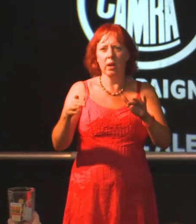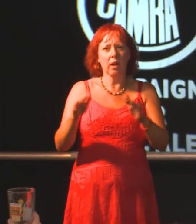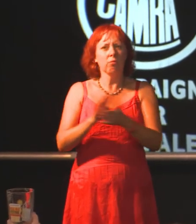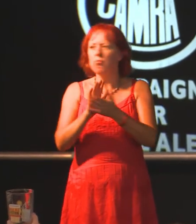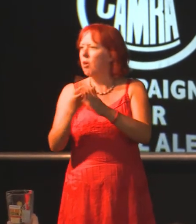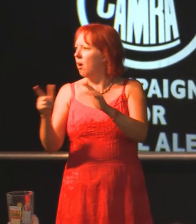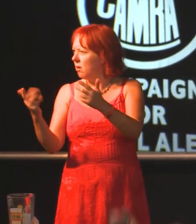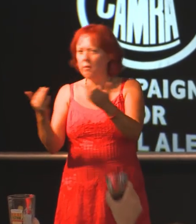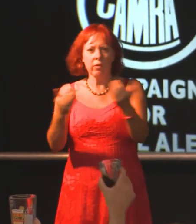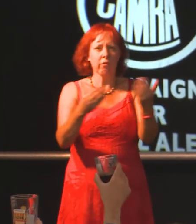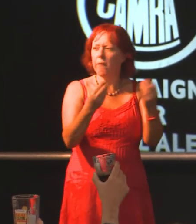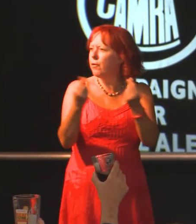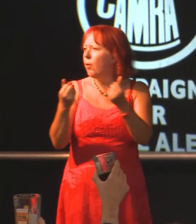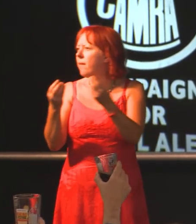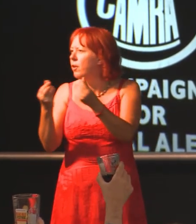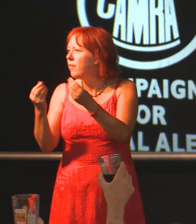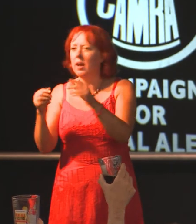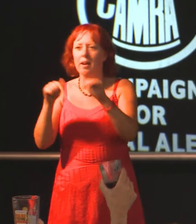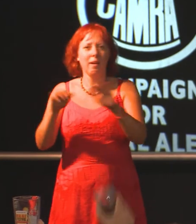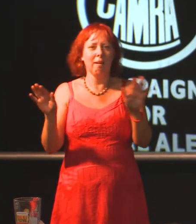enjoy? Do we have a few of you here?